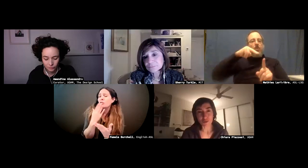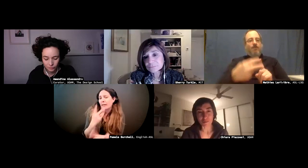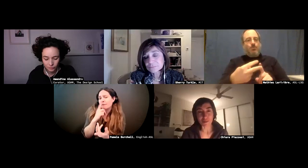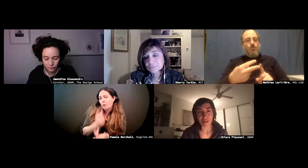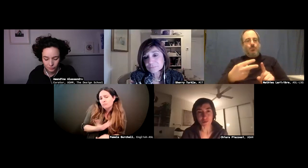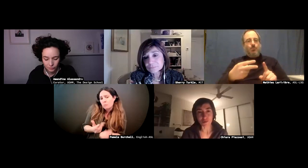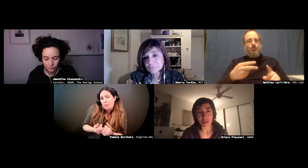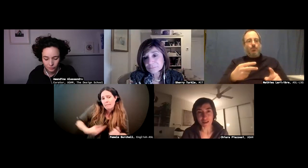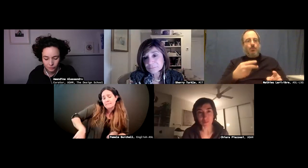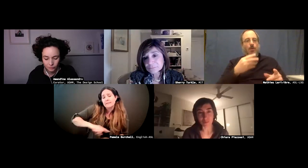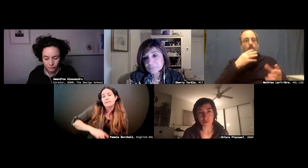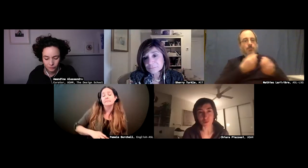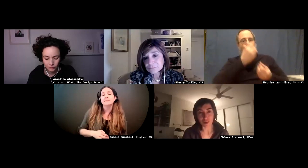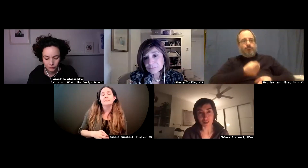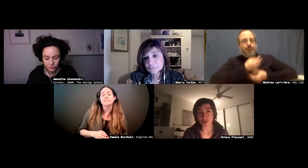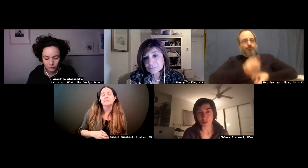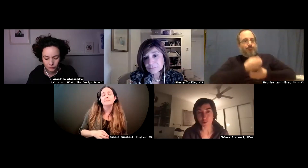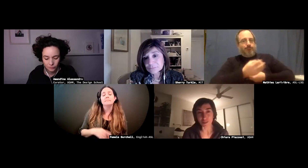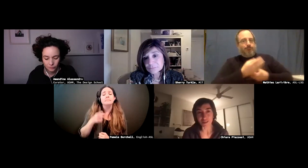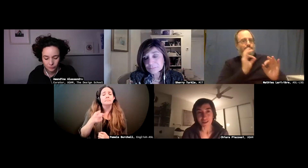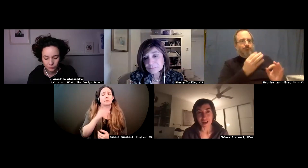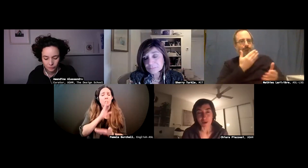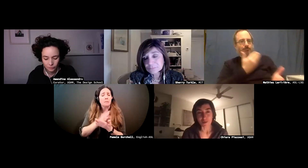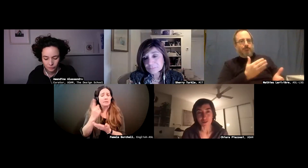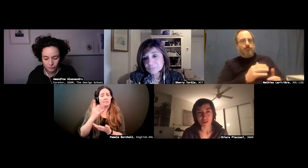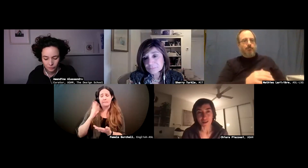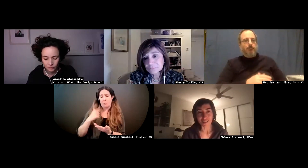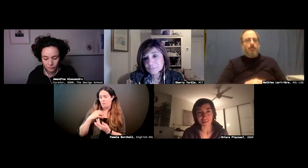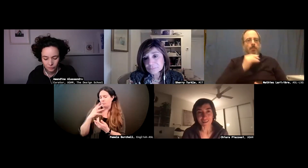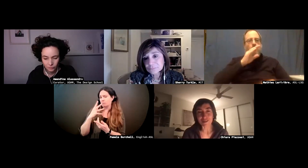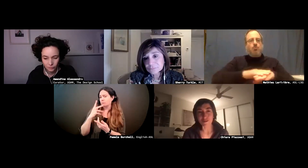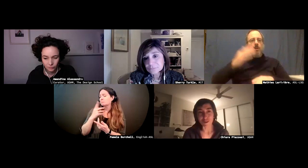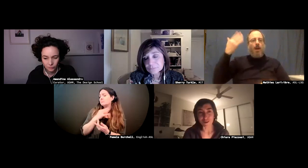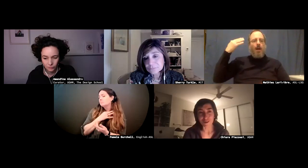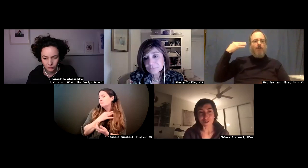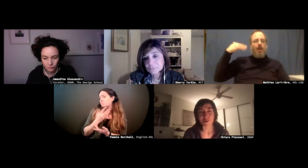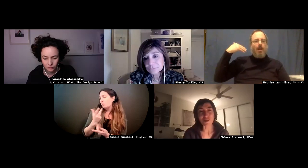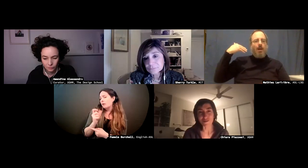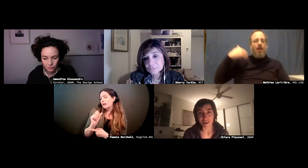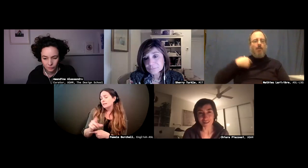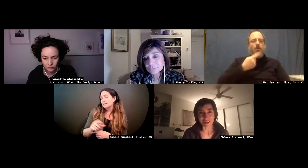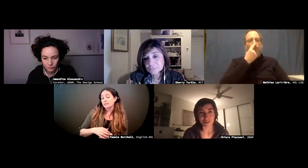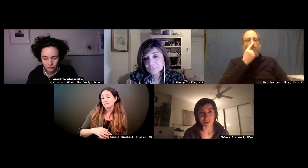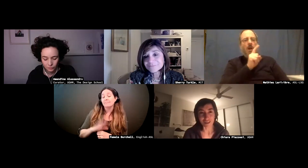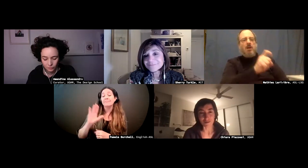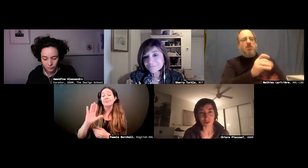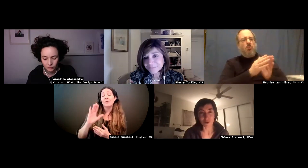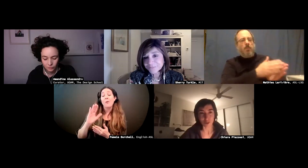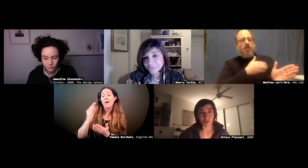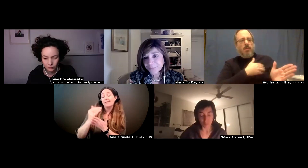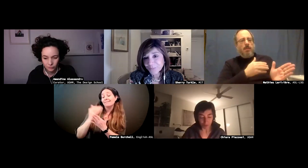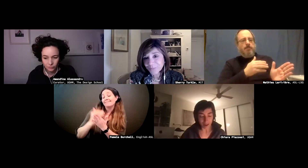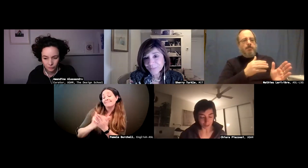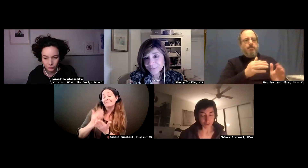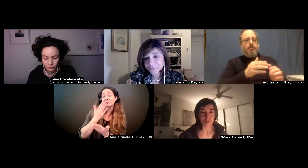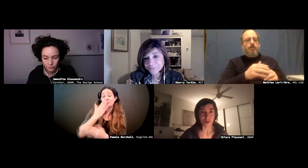back to something that you said before and intrigued me about a list of good advice that you gave or